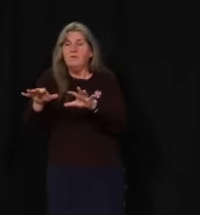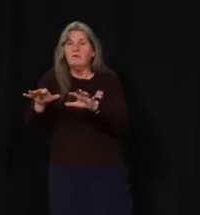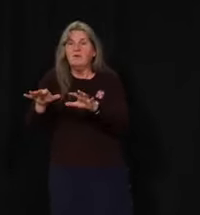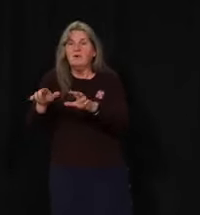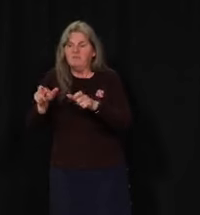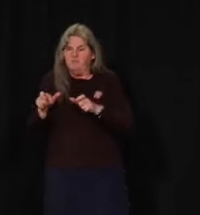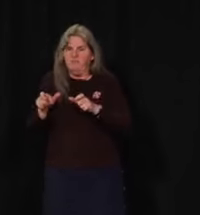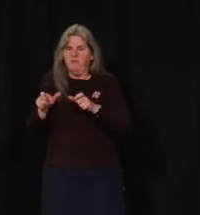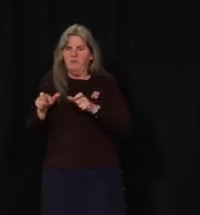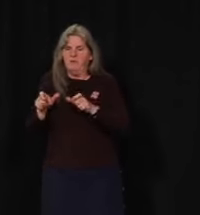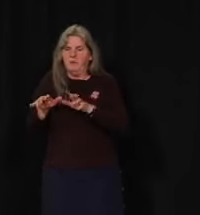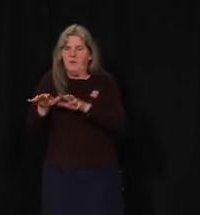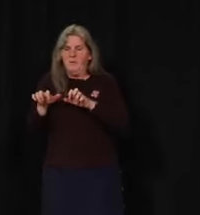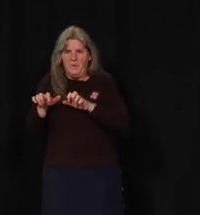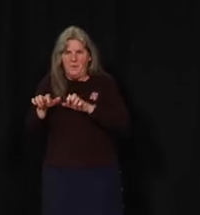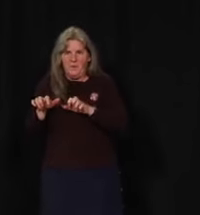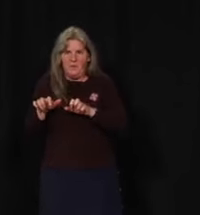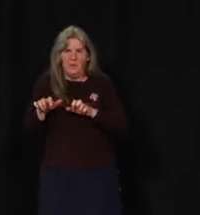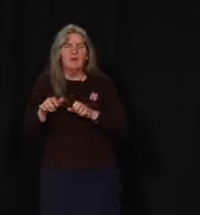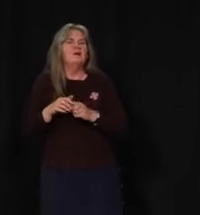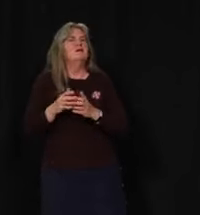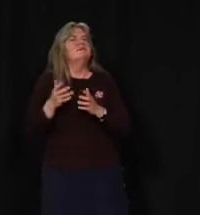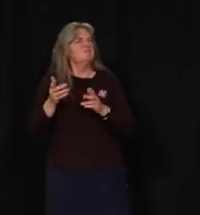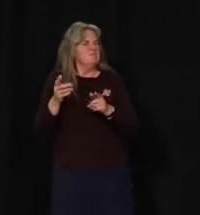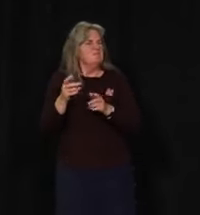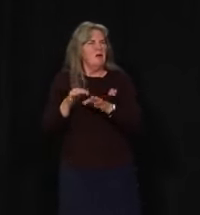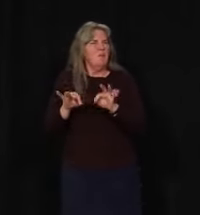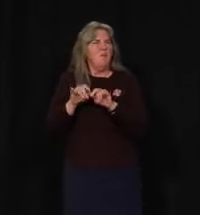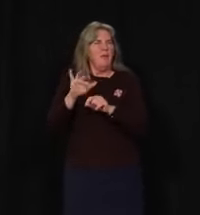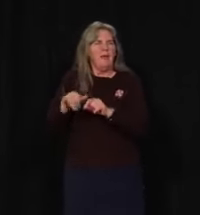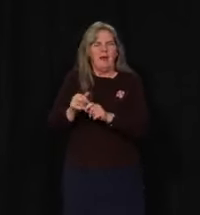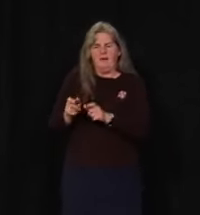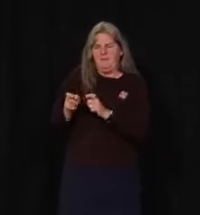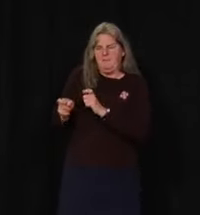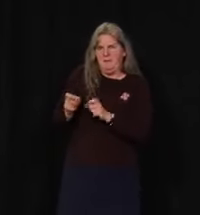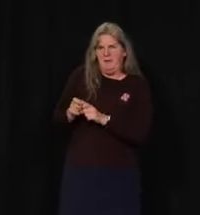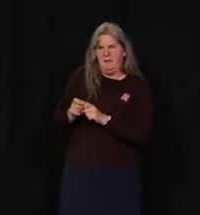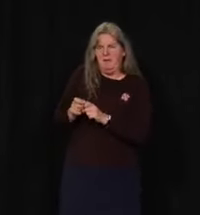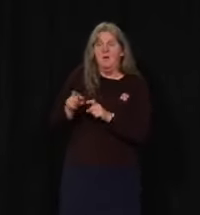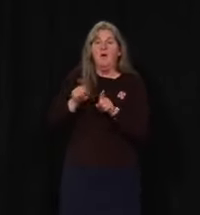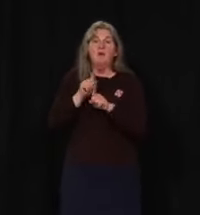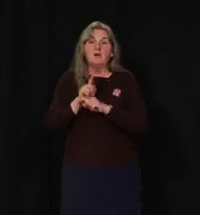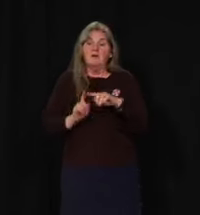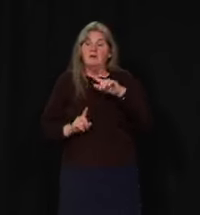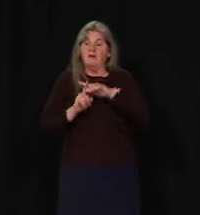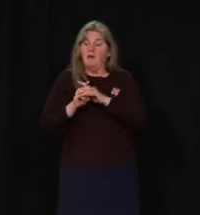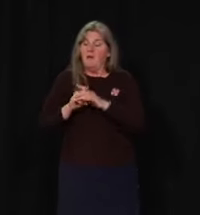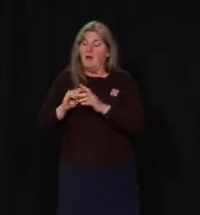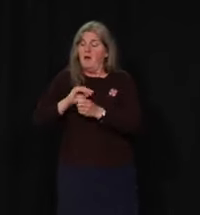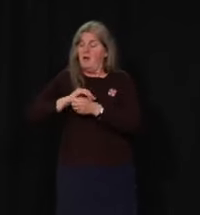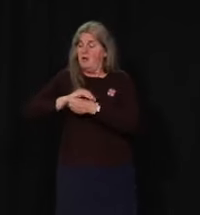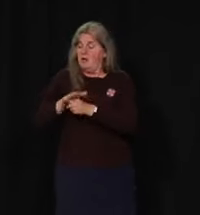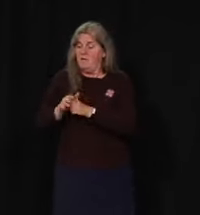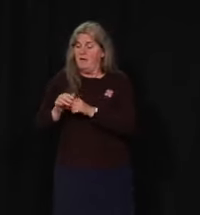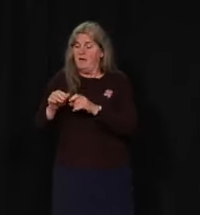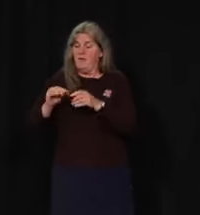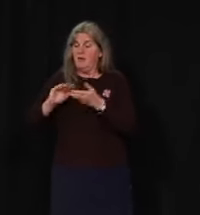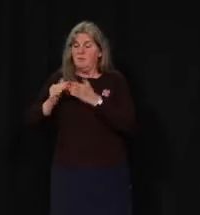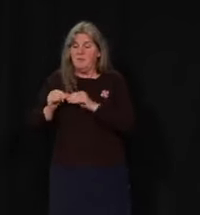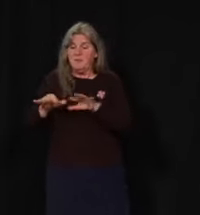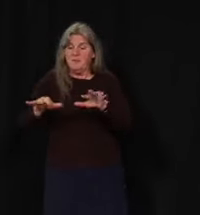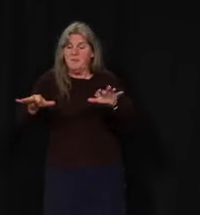to prevent a small outbreak from becoming a large one, to keep ahead of community spread with rapid case identification and isolation